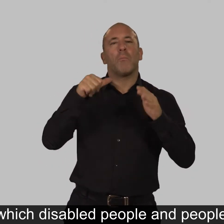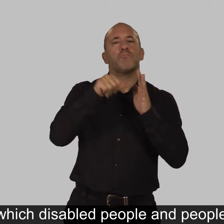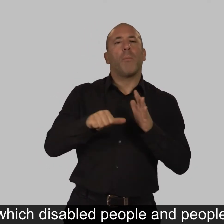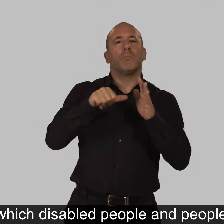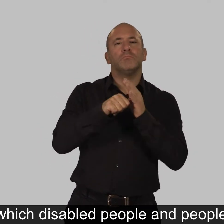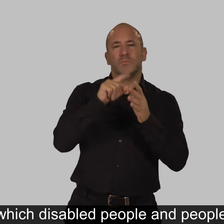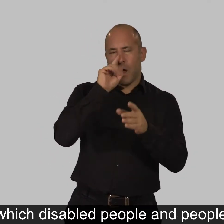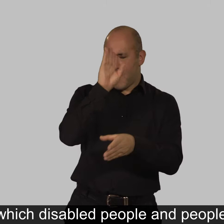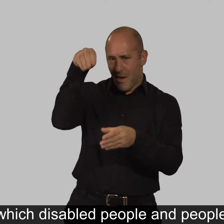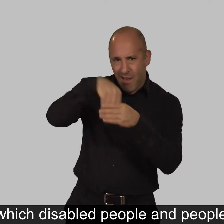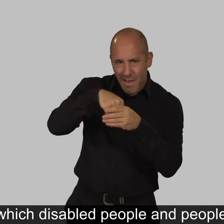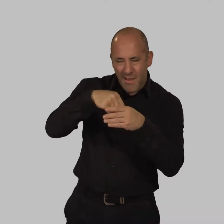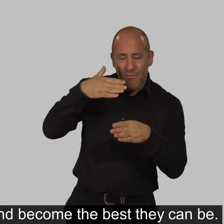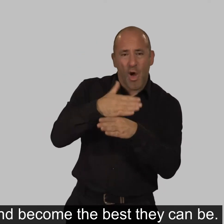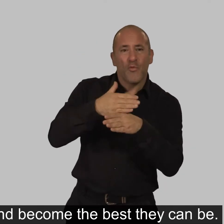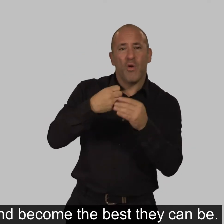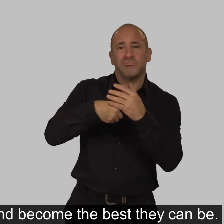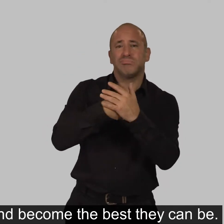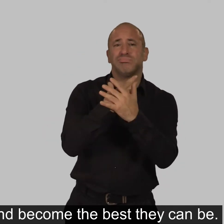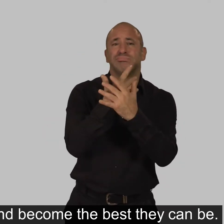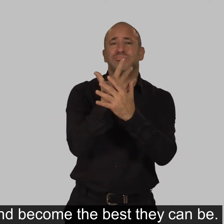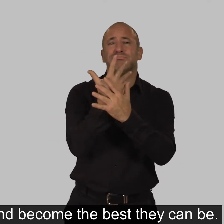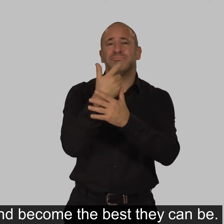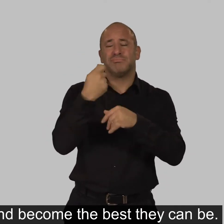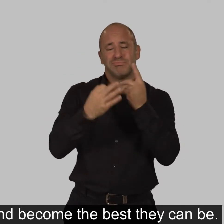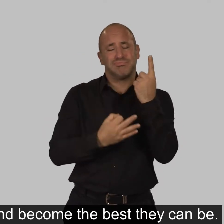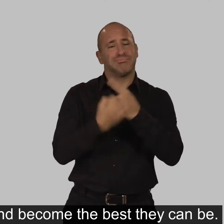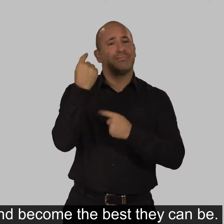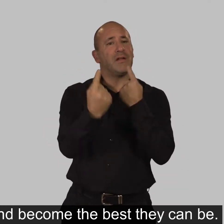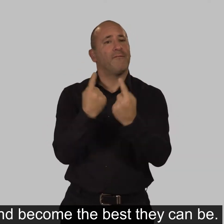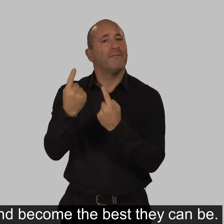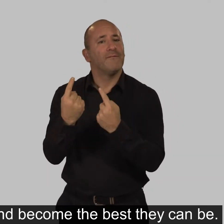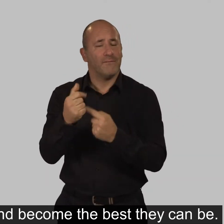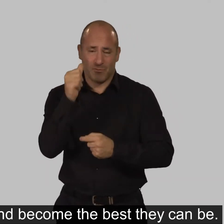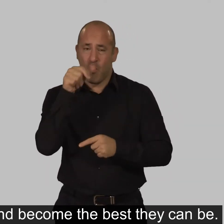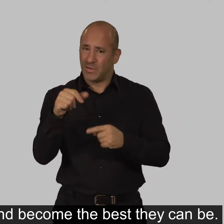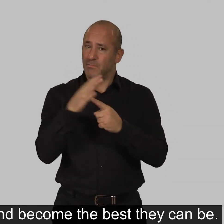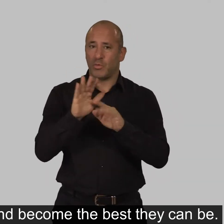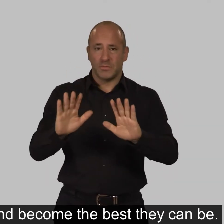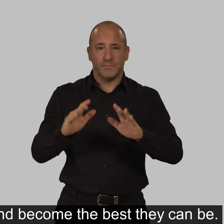people and people with health conditions can grow and become the best they can